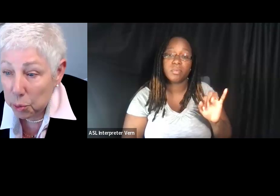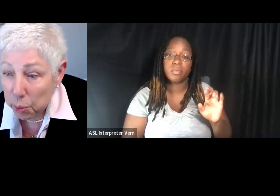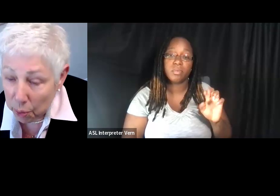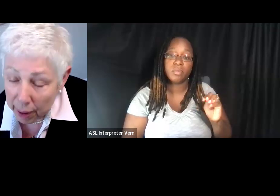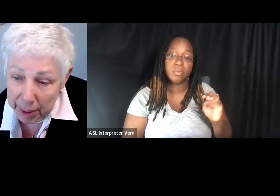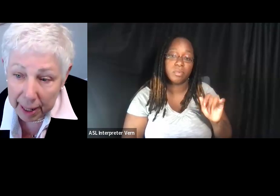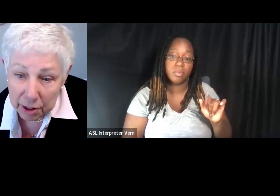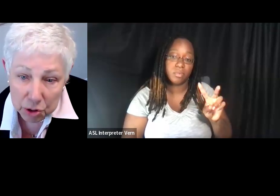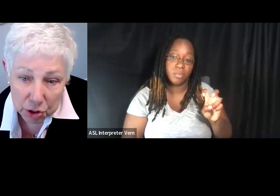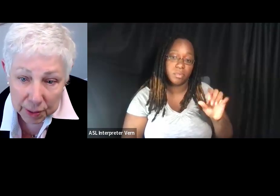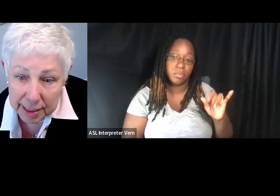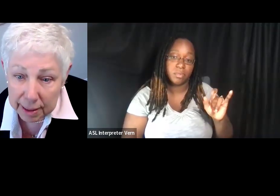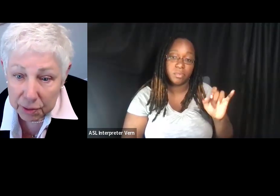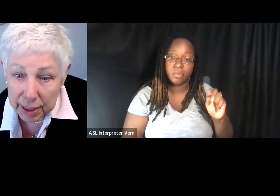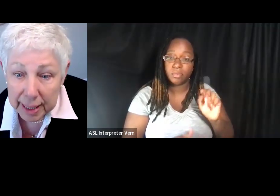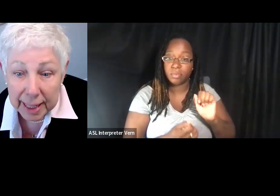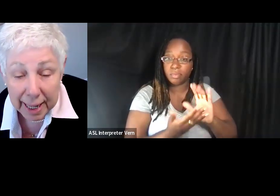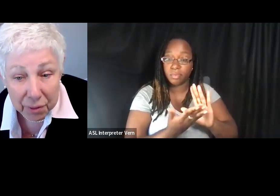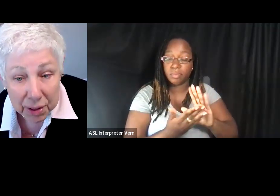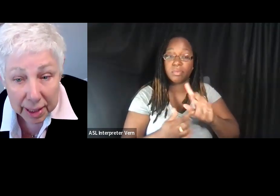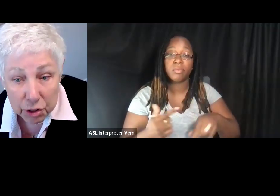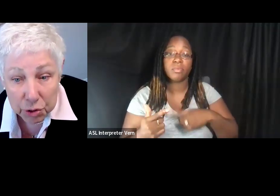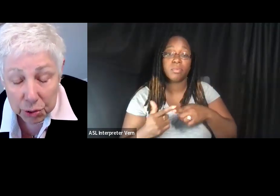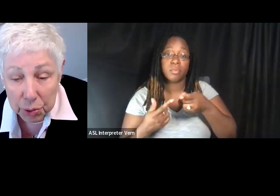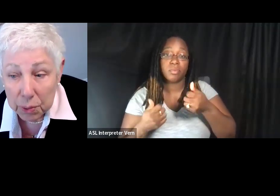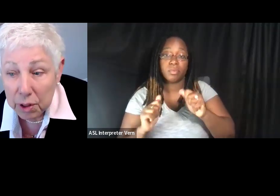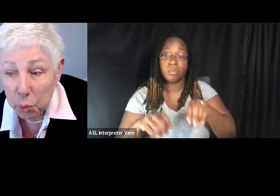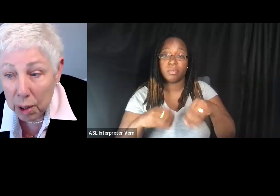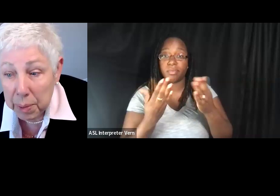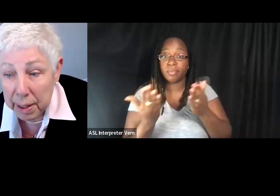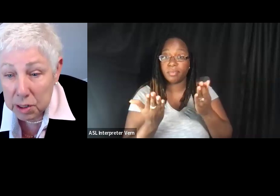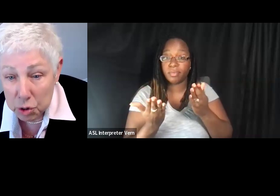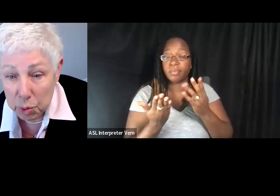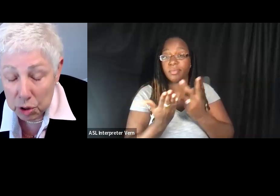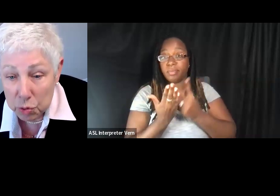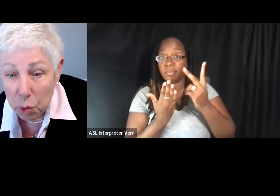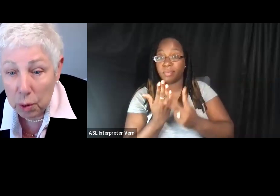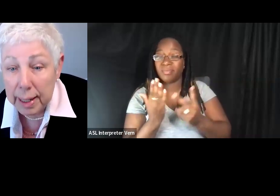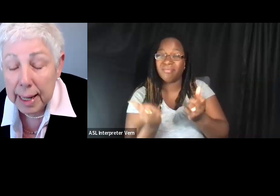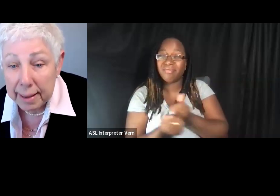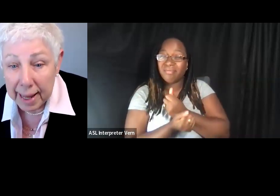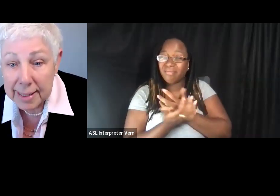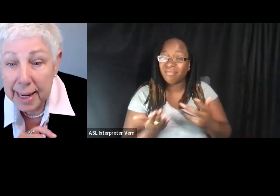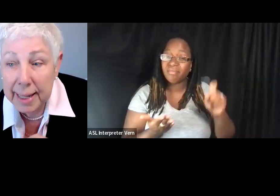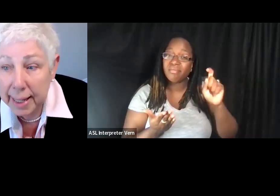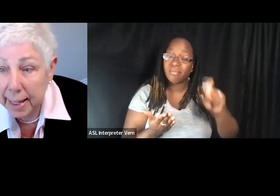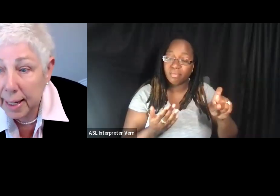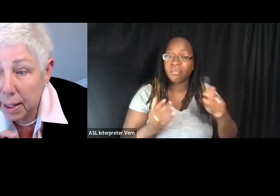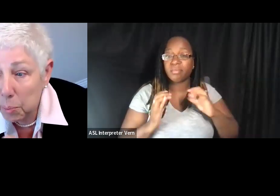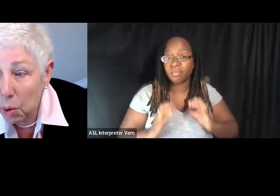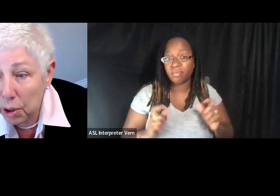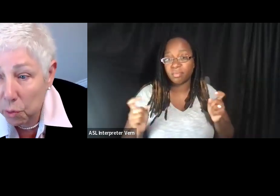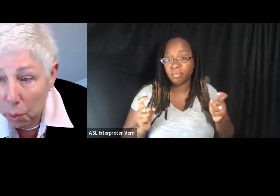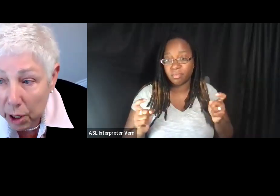So in your programming and your service delivery, in everything you do, you want to be consumer controlled. That is a